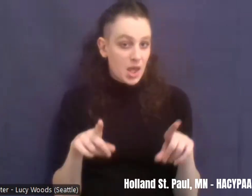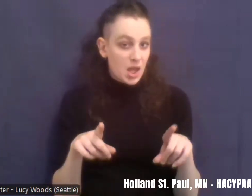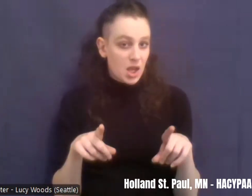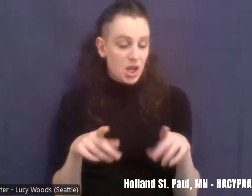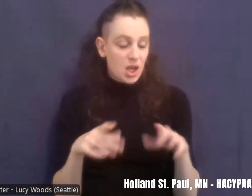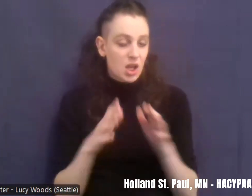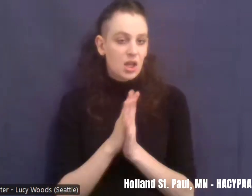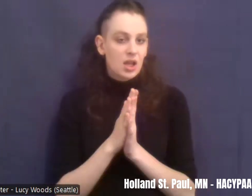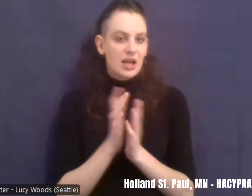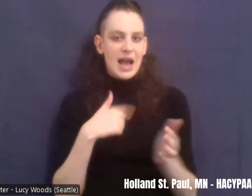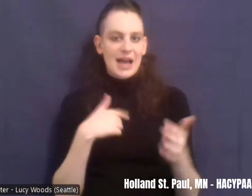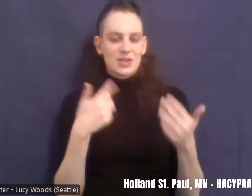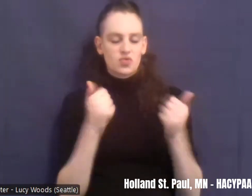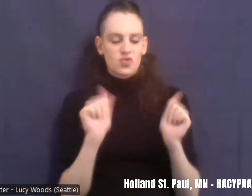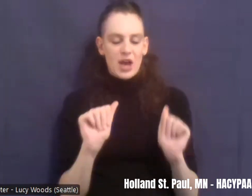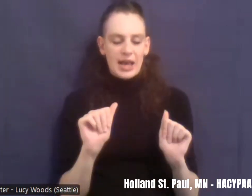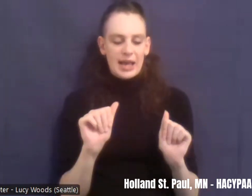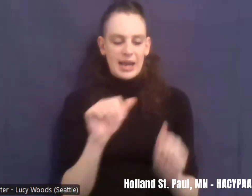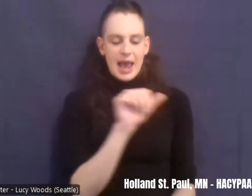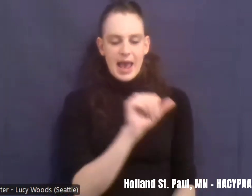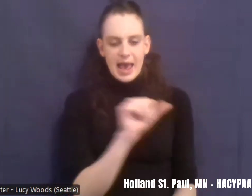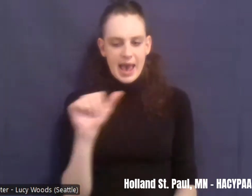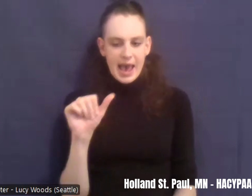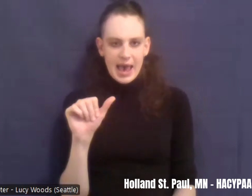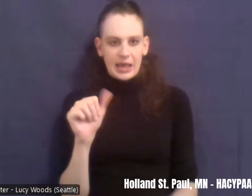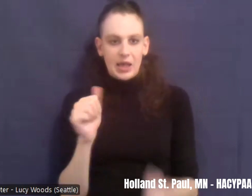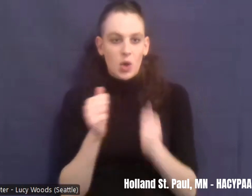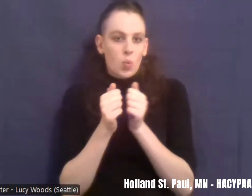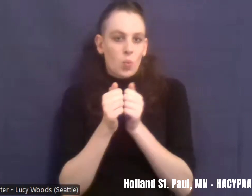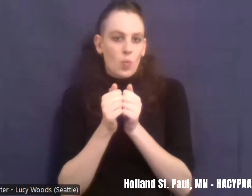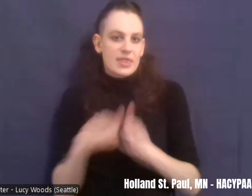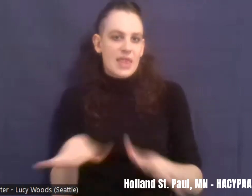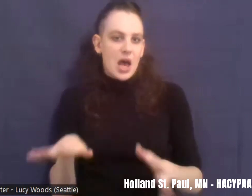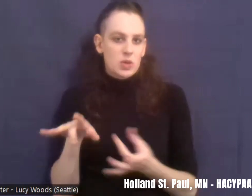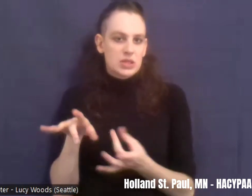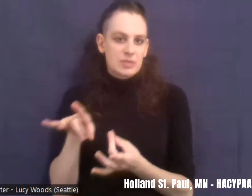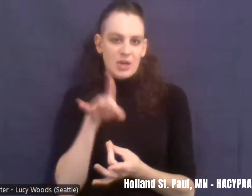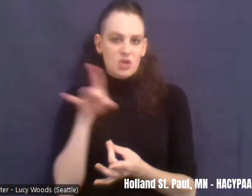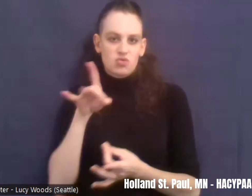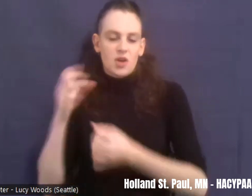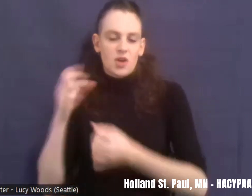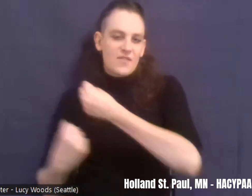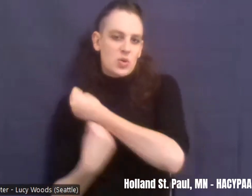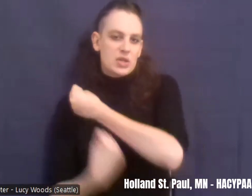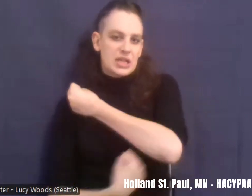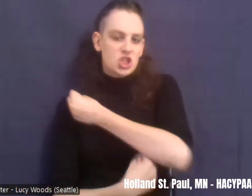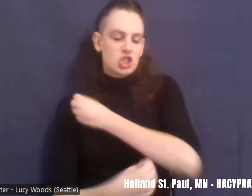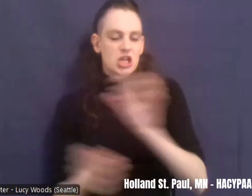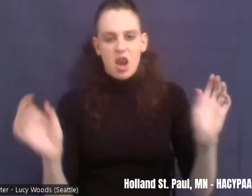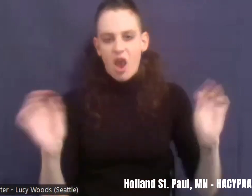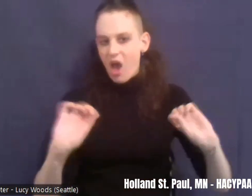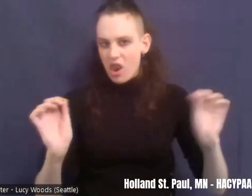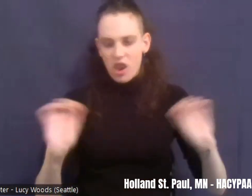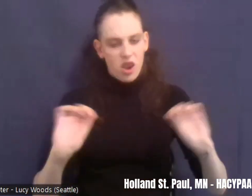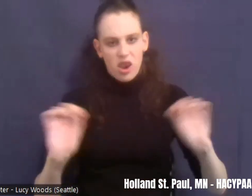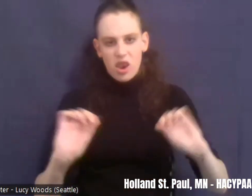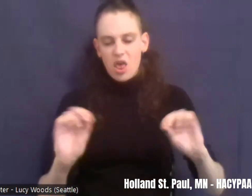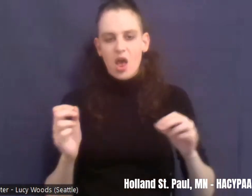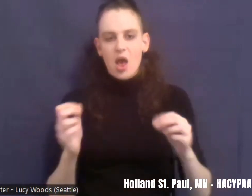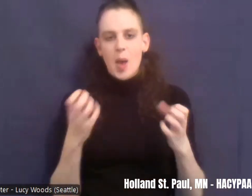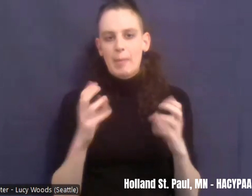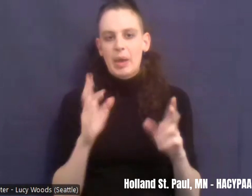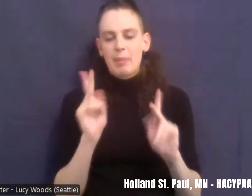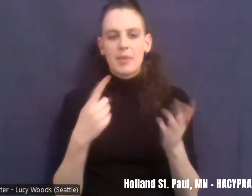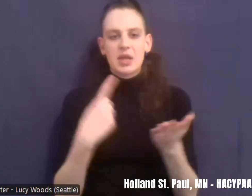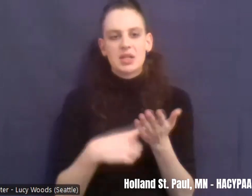like Alcoholics Anonymous without like any type of spiritual foundation. because it wasn't like, you know, a lot of people talk about like how they hate like